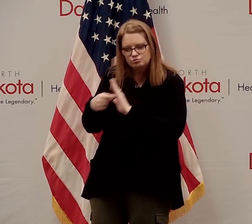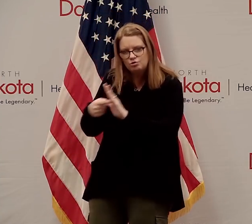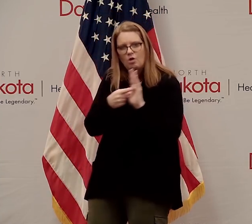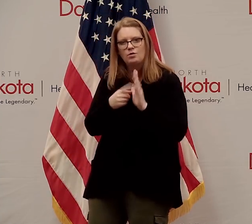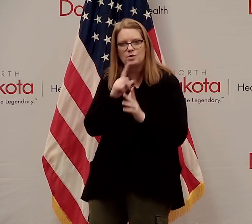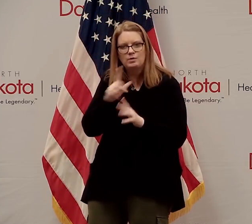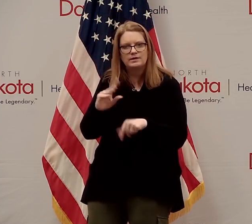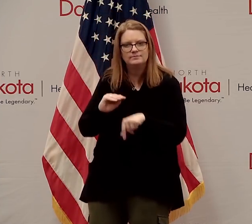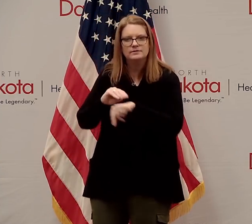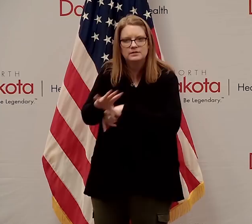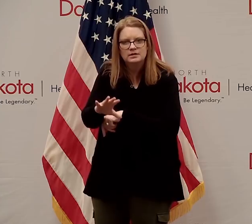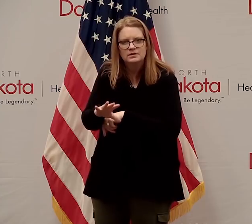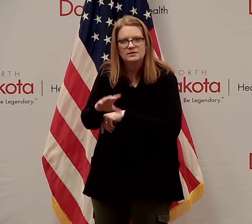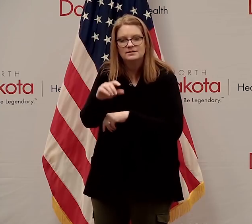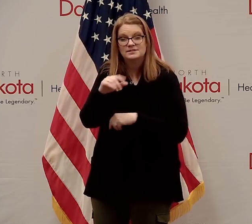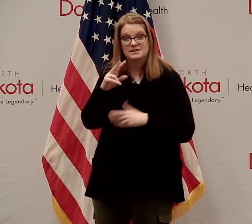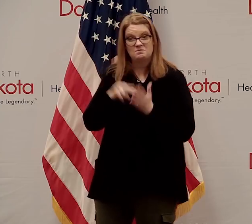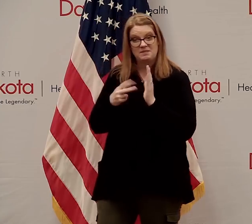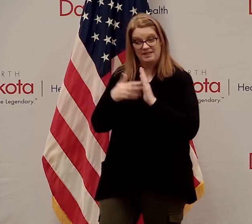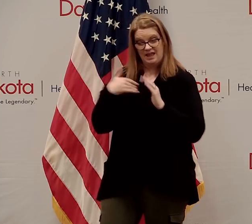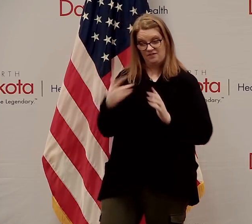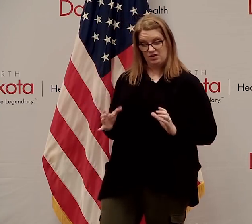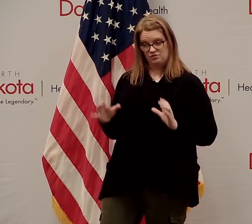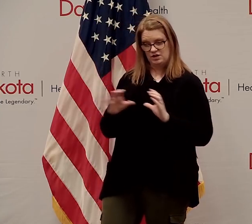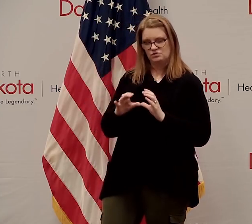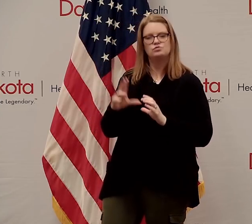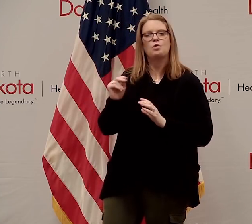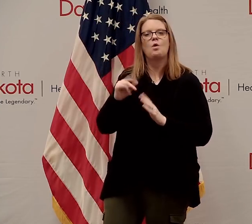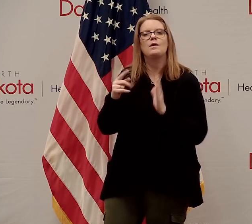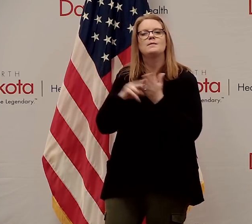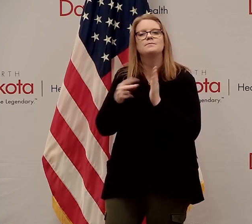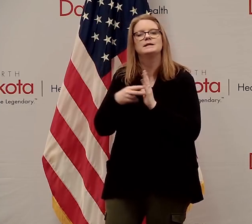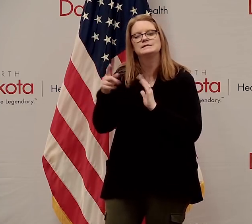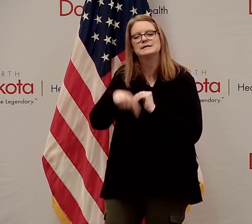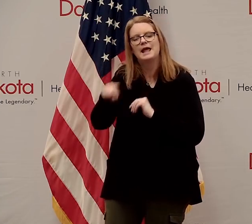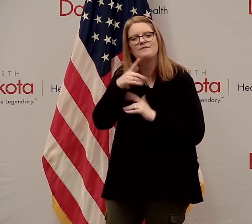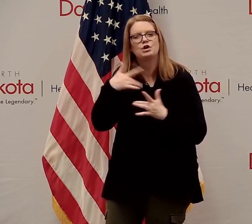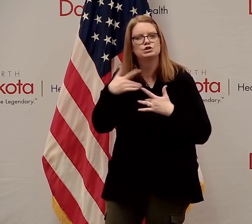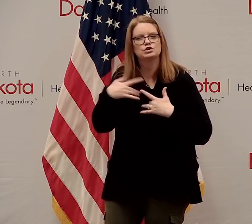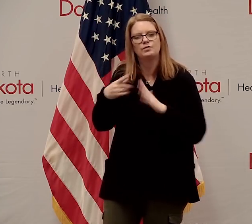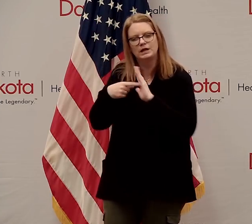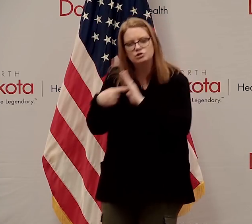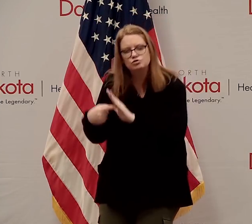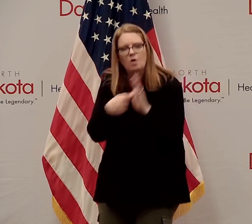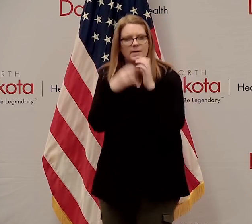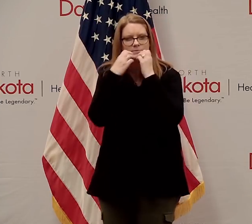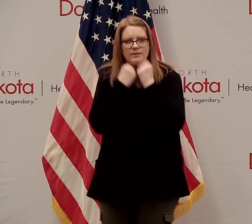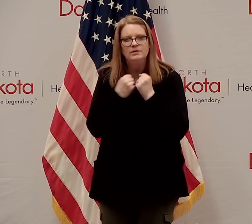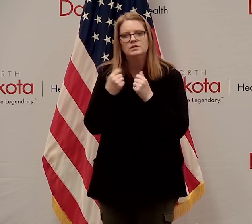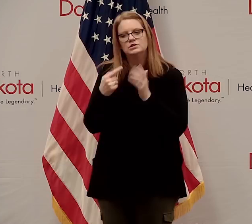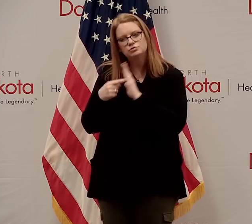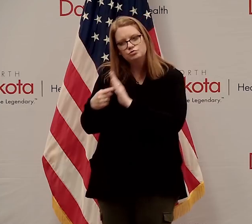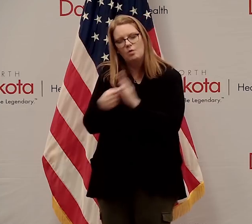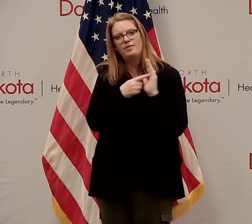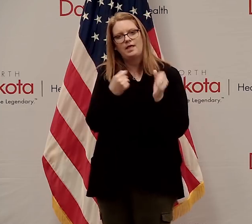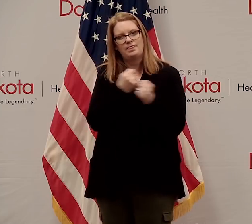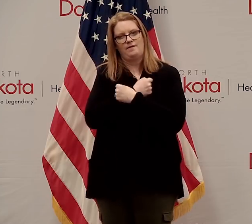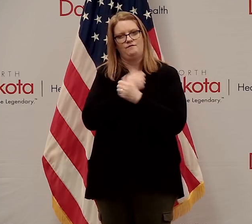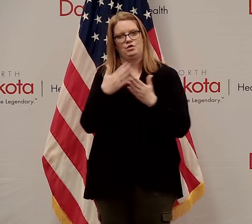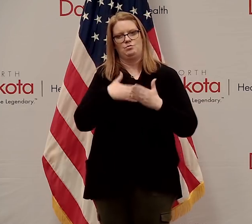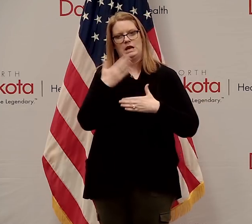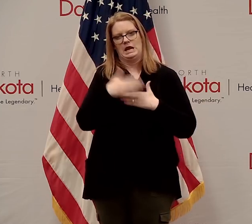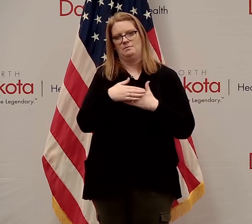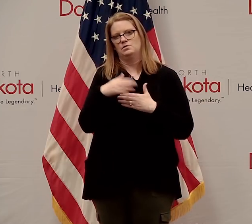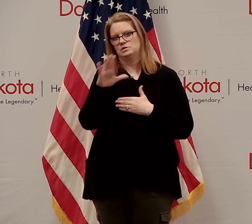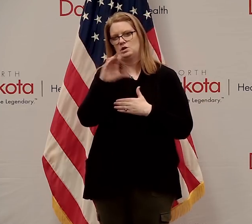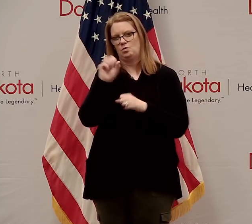ones with a concern. And we know that as you show that concern, show that caring, show that love for your neighbors and for your coworkers, it's